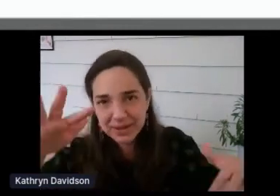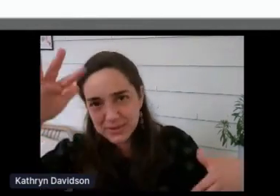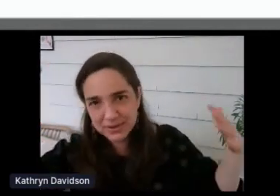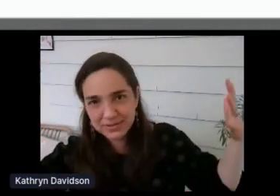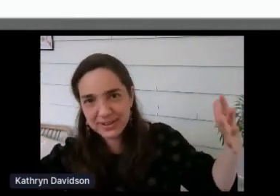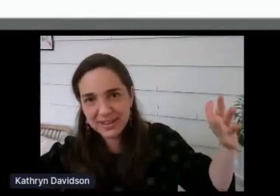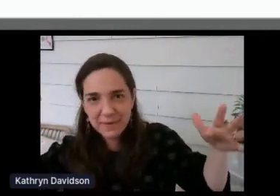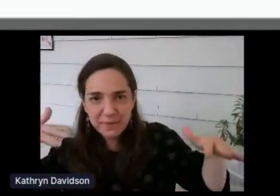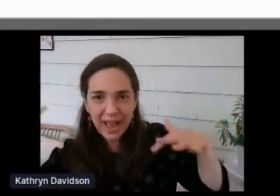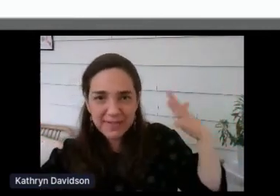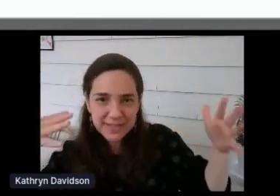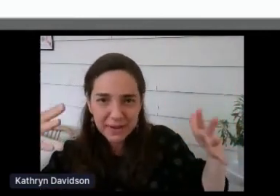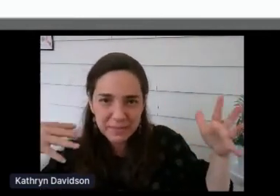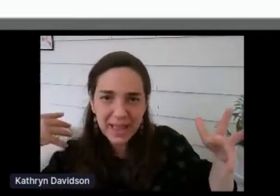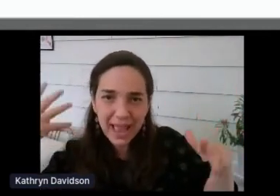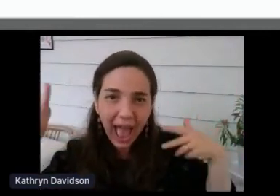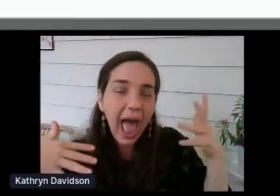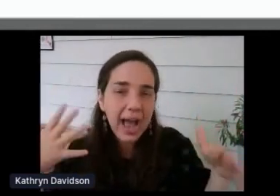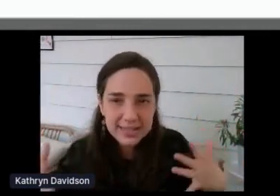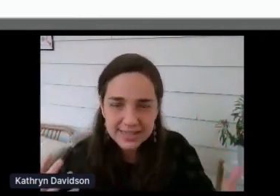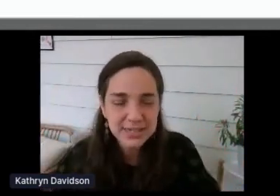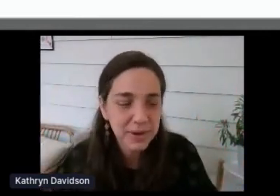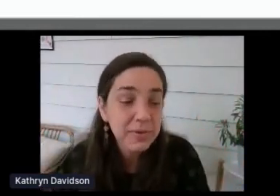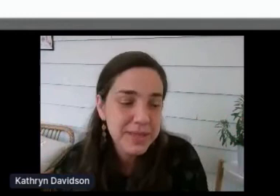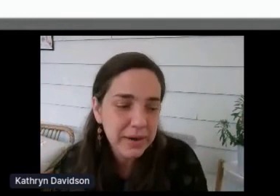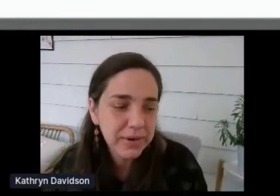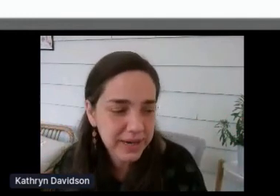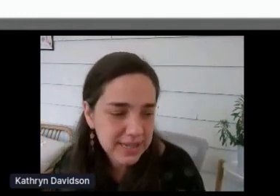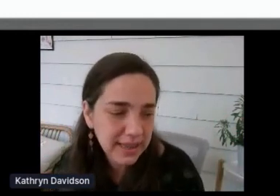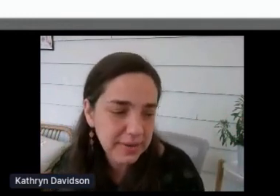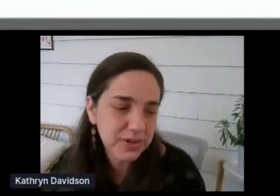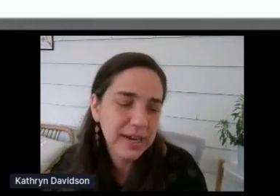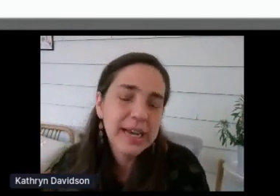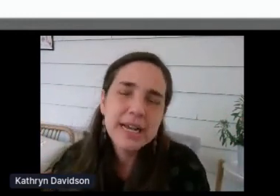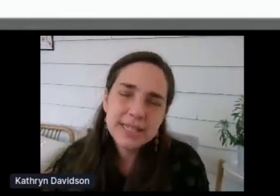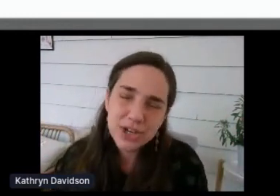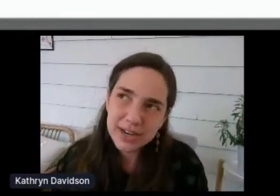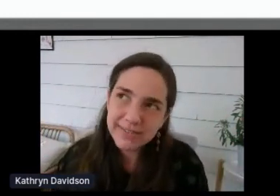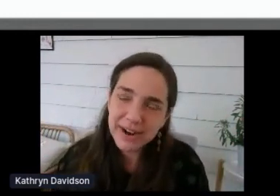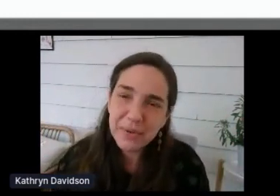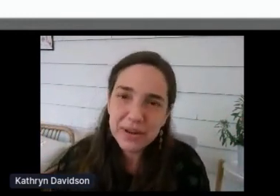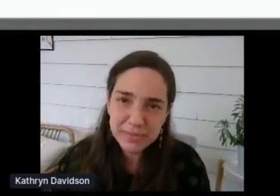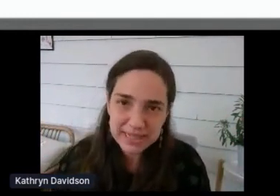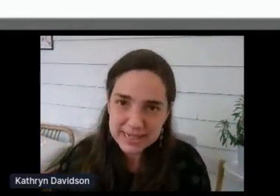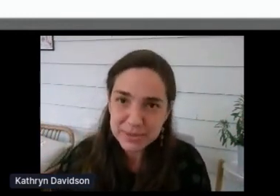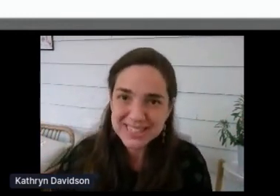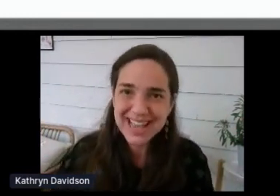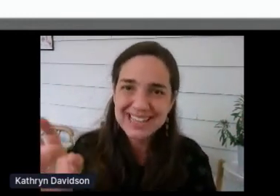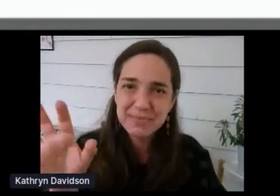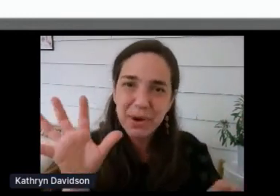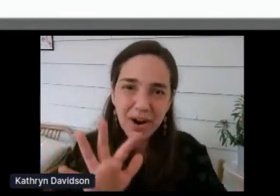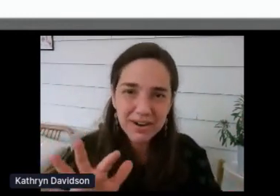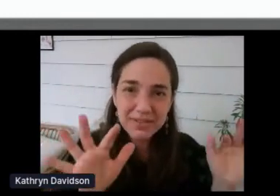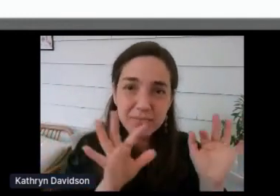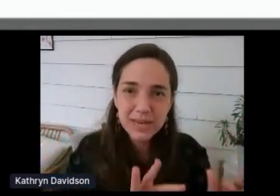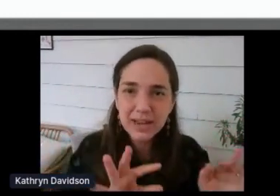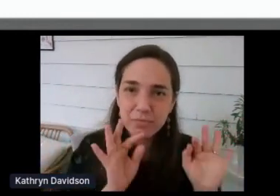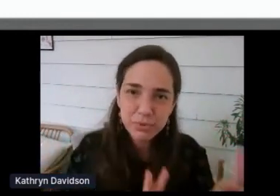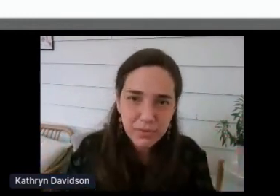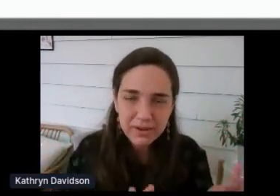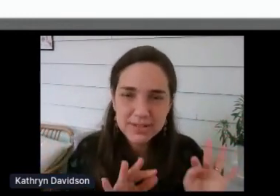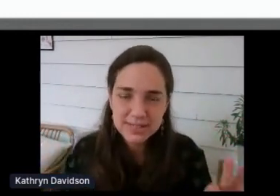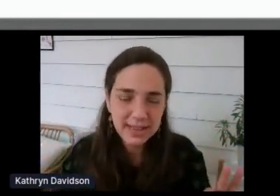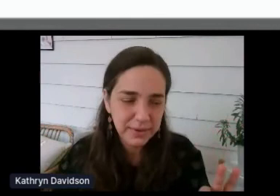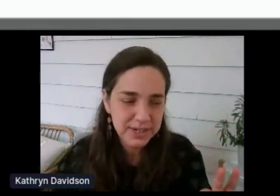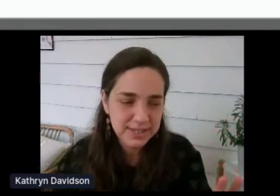something that we can we have some access to even without knowing a sign language, right? So trying to figure out what it means to put this as part of the meaning